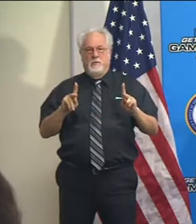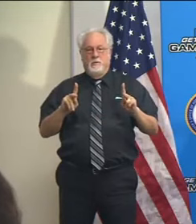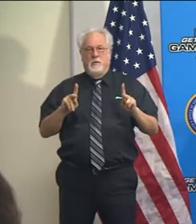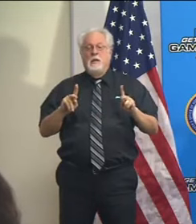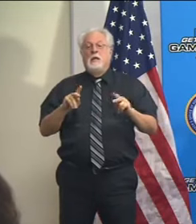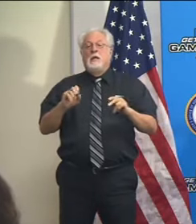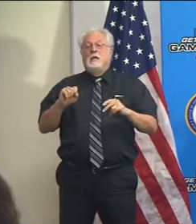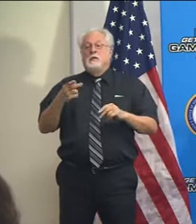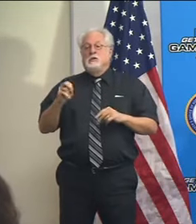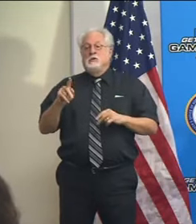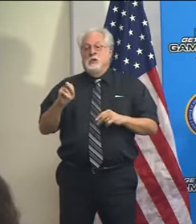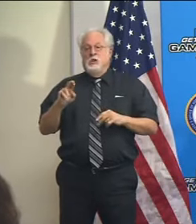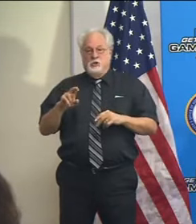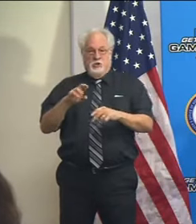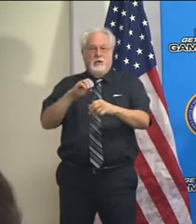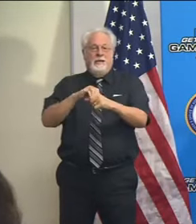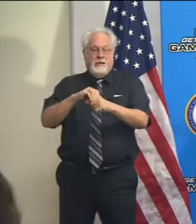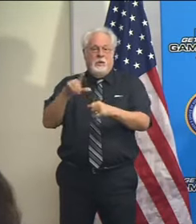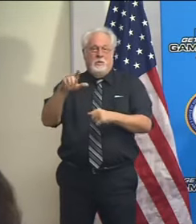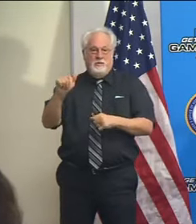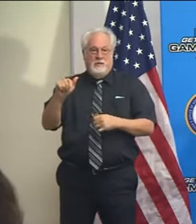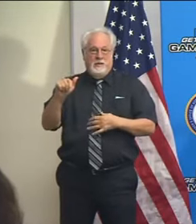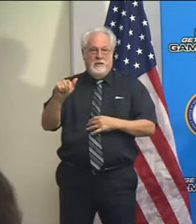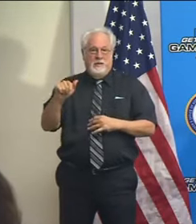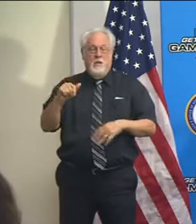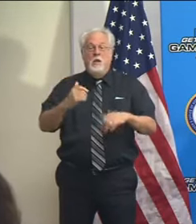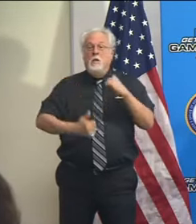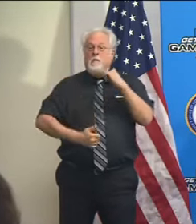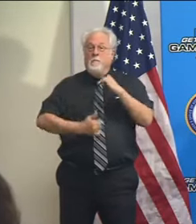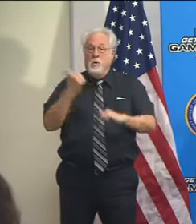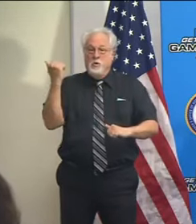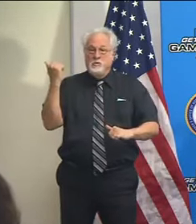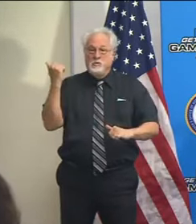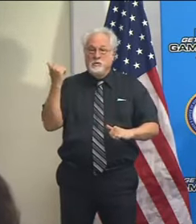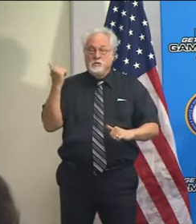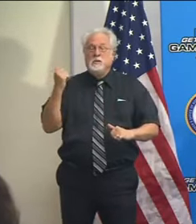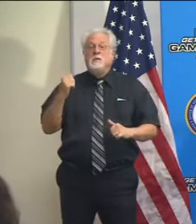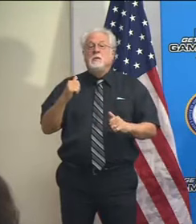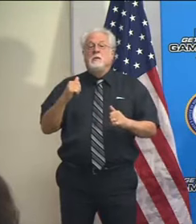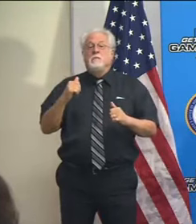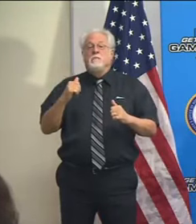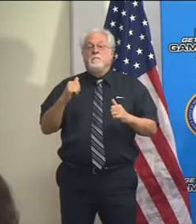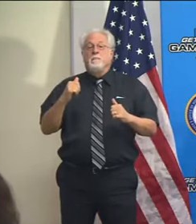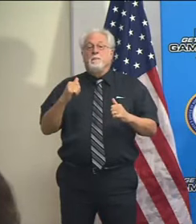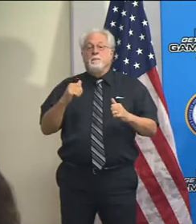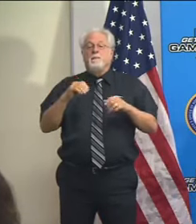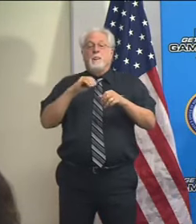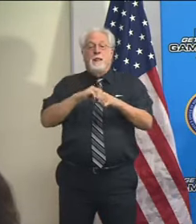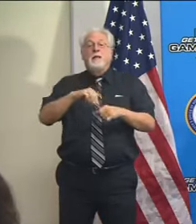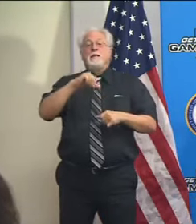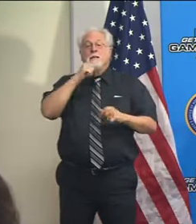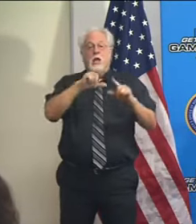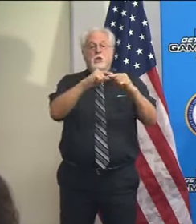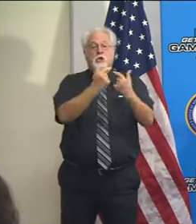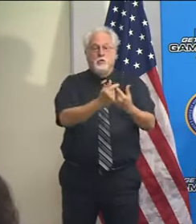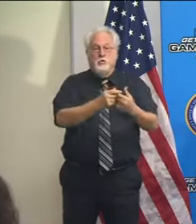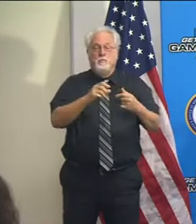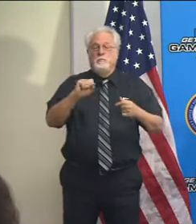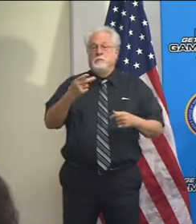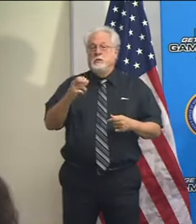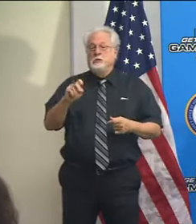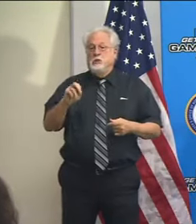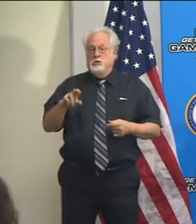being sheltered in the state of Louisiana. The vast majority of these are being sheltered in non-congregant shelters.